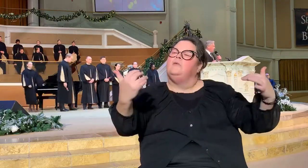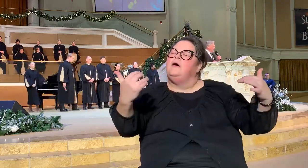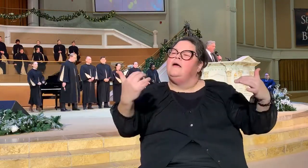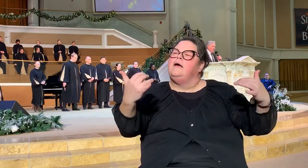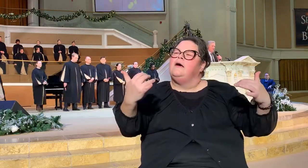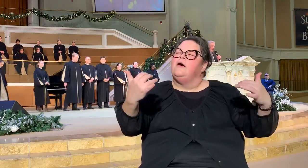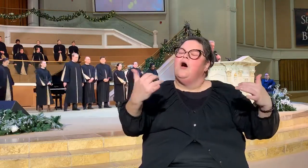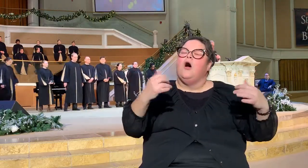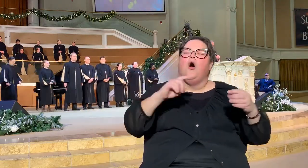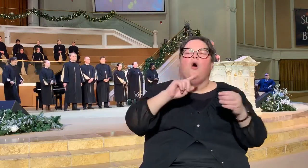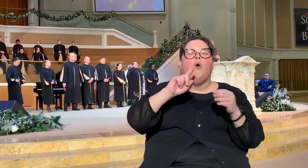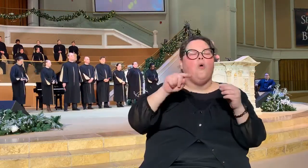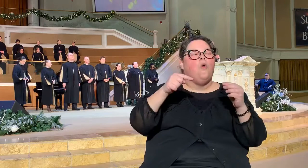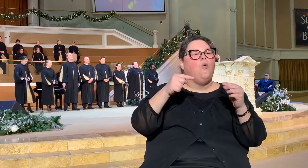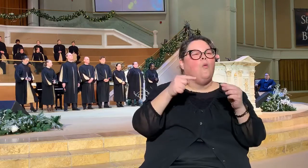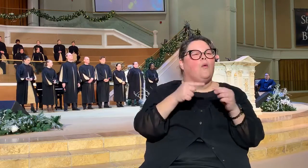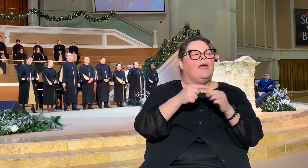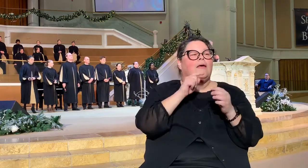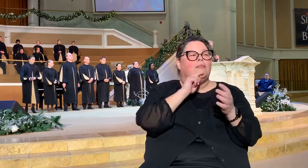when that praise team